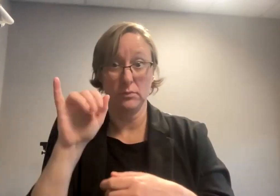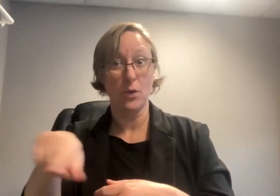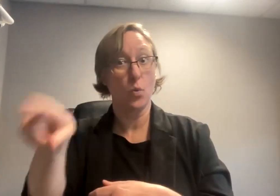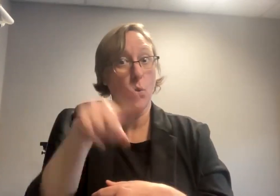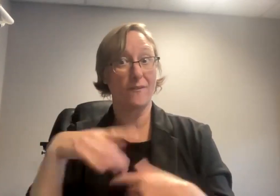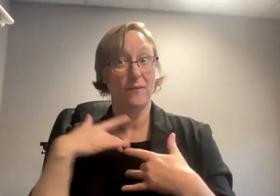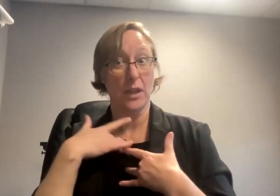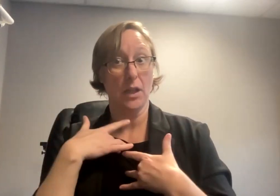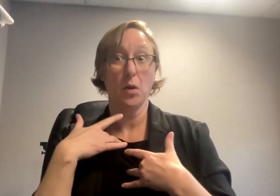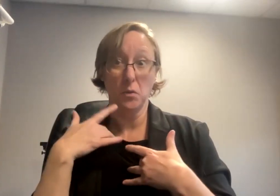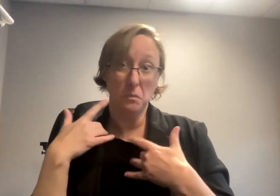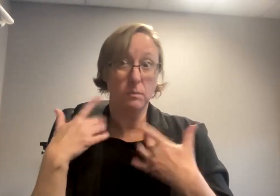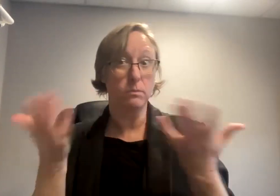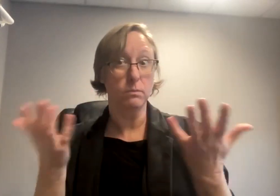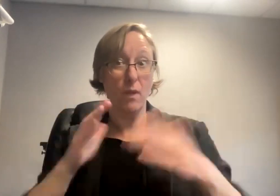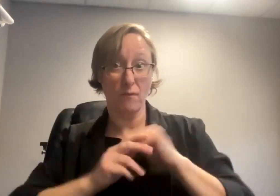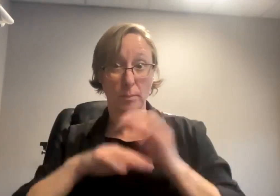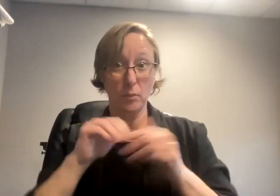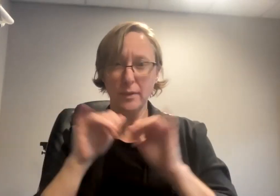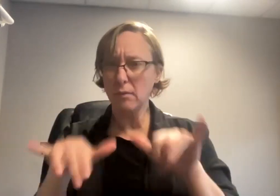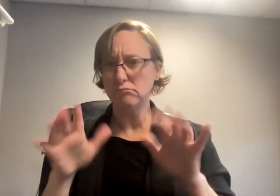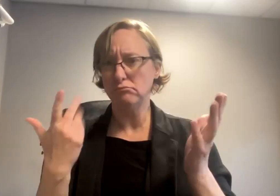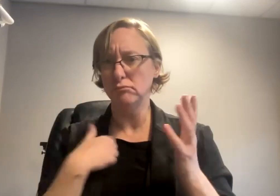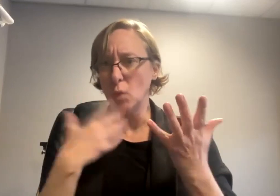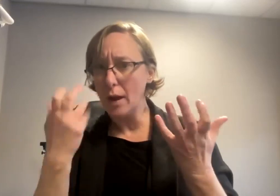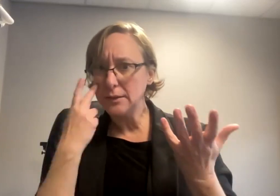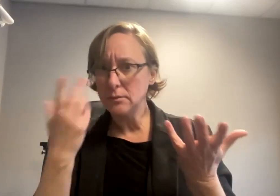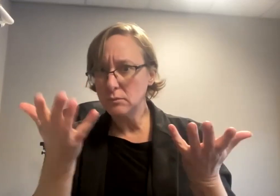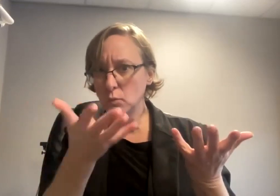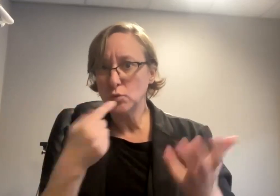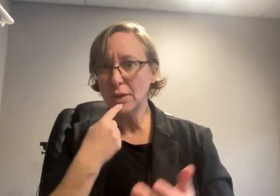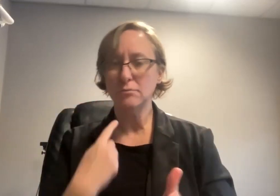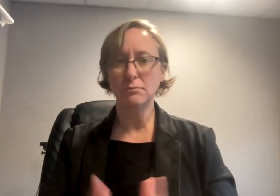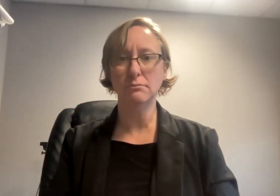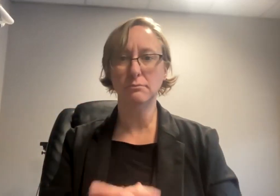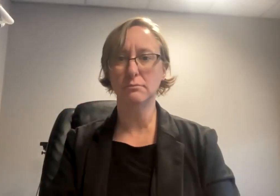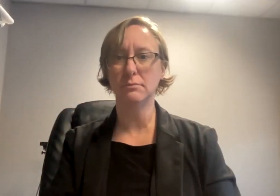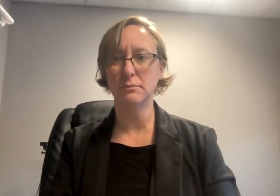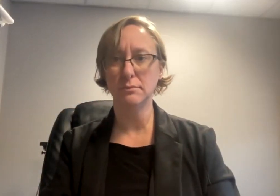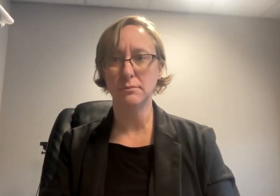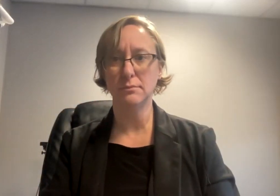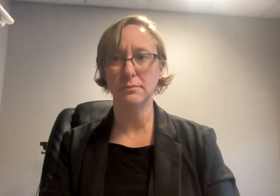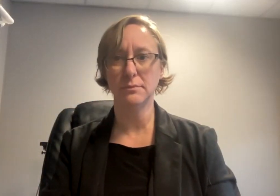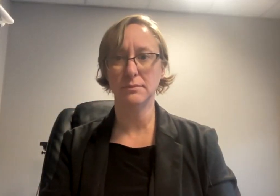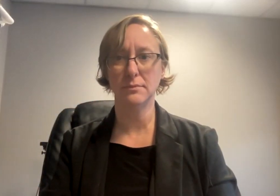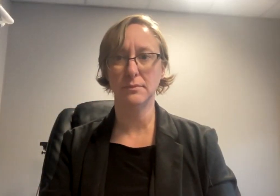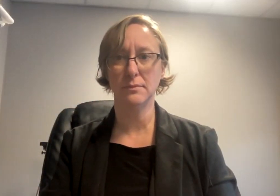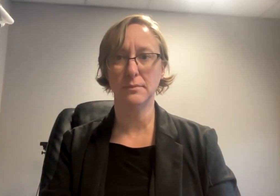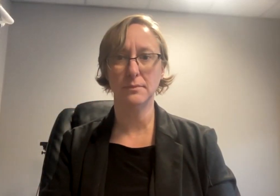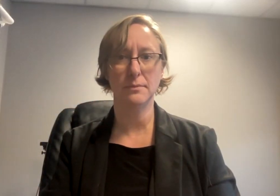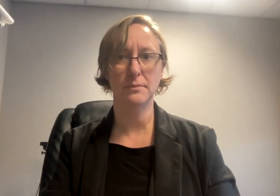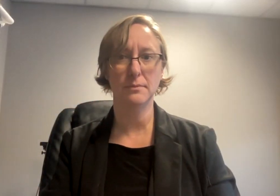elaborated response, or just keep the yes, no questions? What do you see? What do you say?